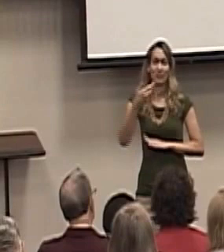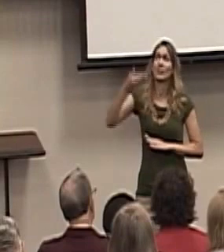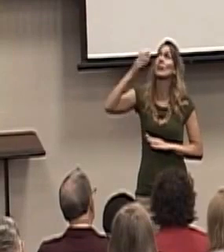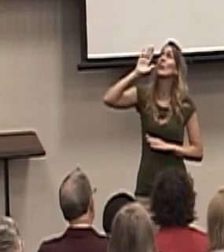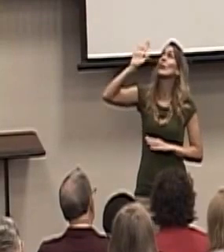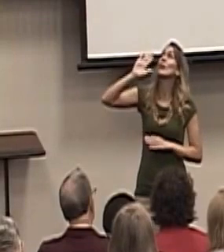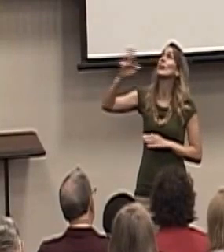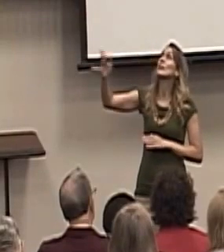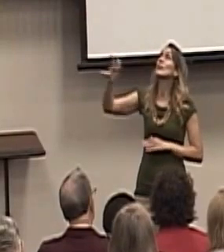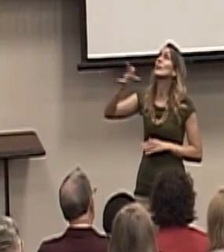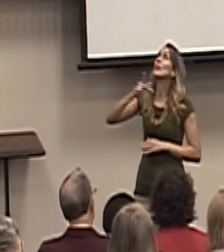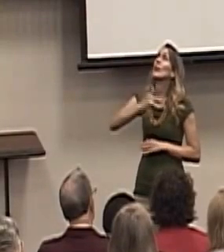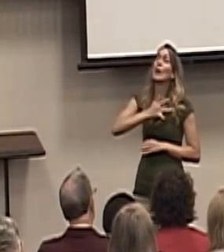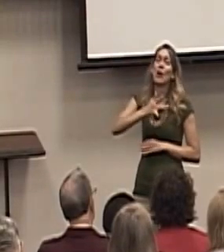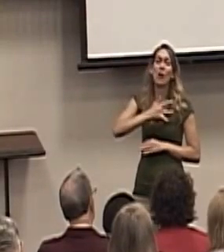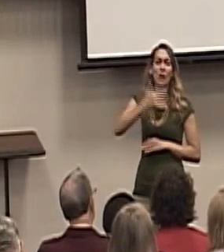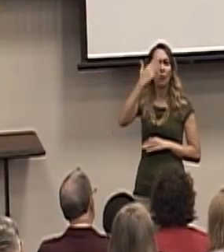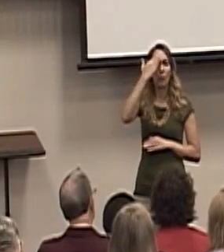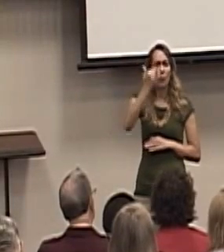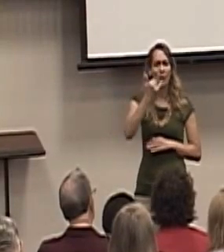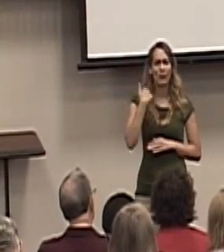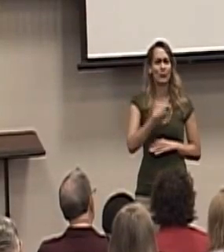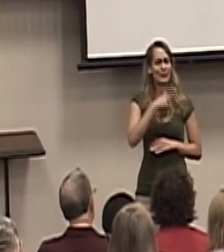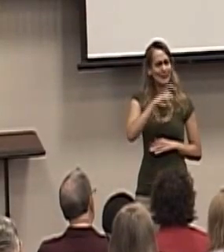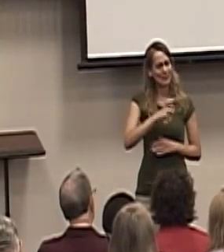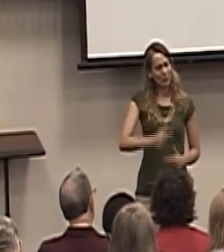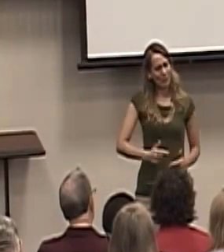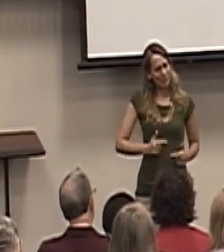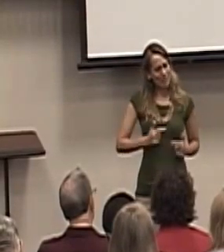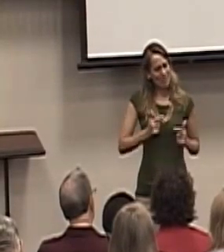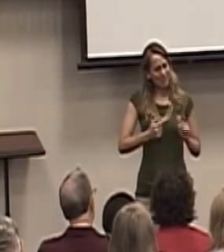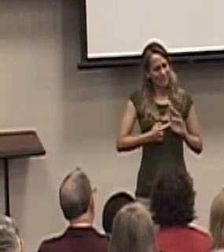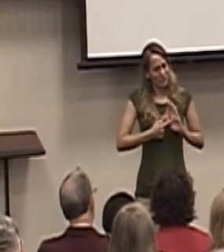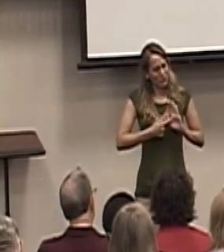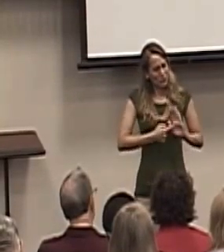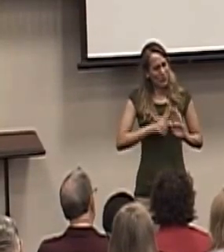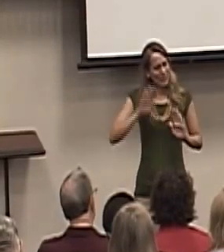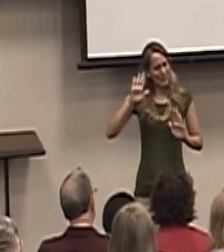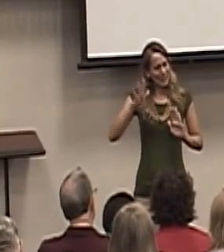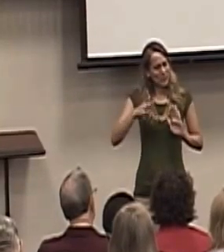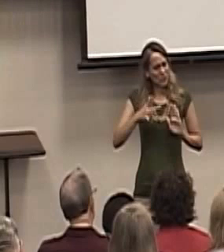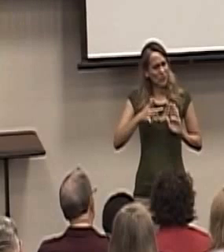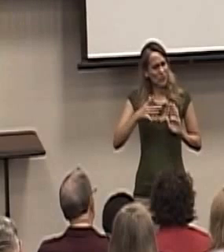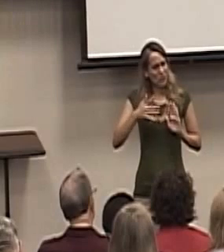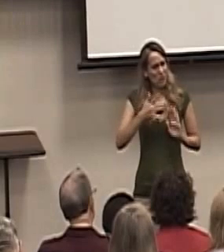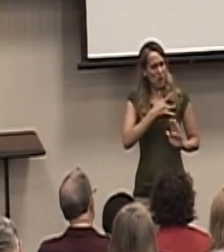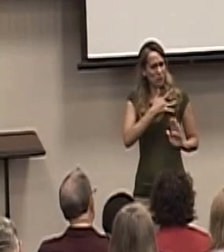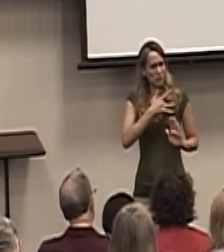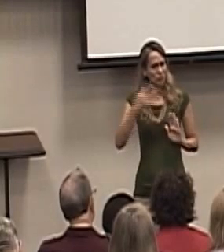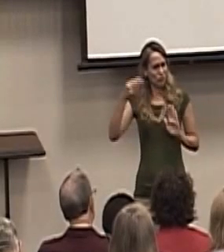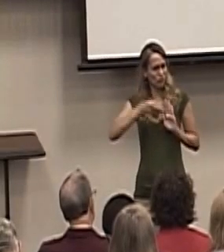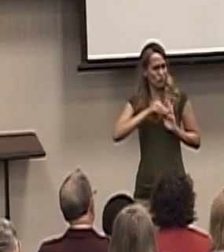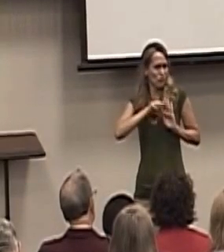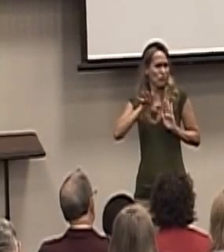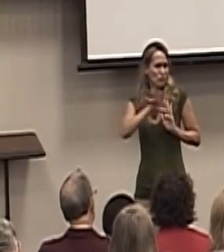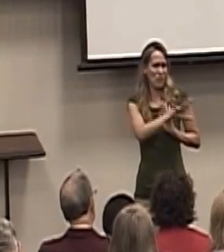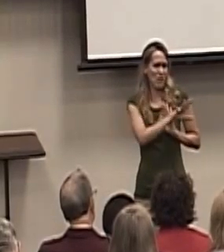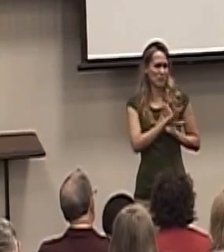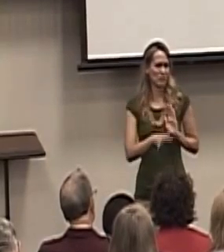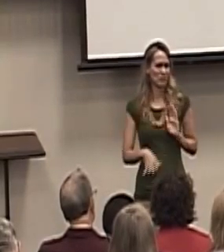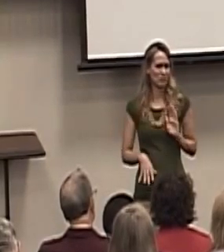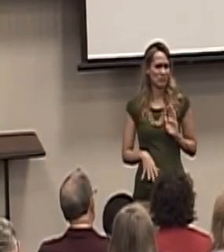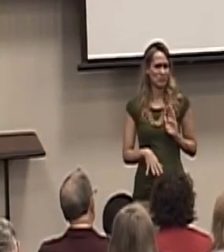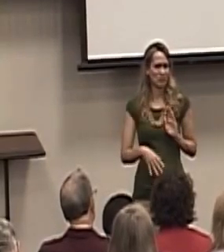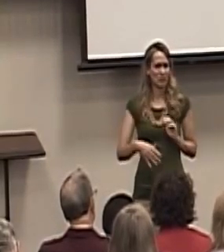God. Because we need to live the heart of God. We need to be the ones that show that to the world. What they need to understand is there